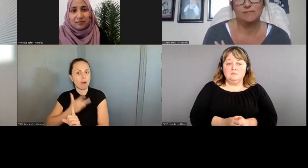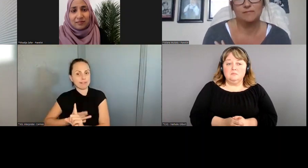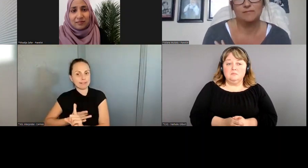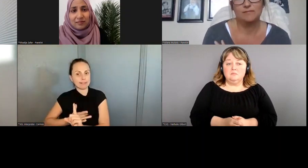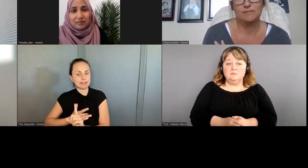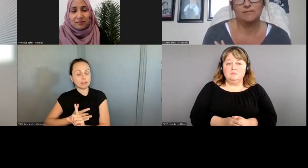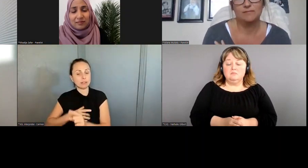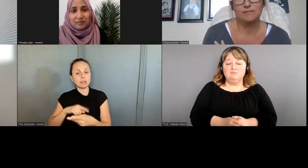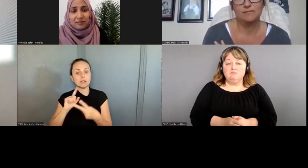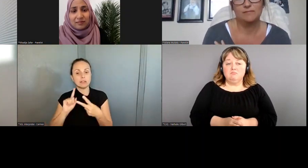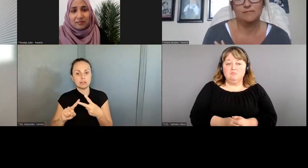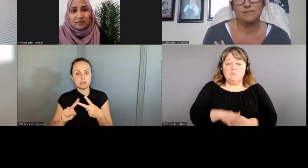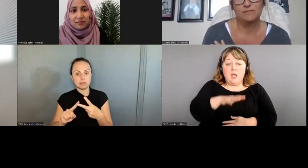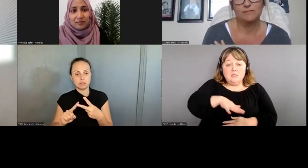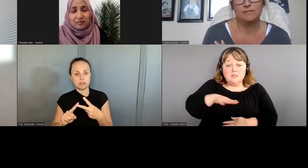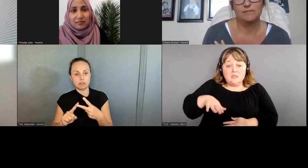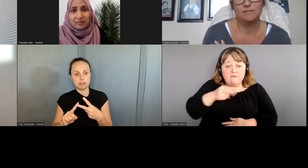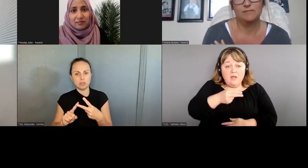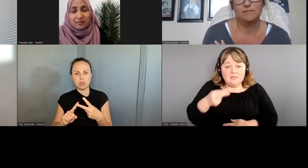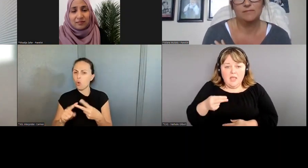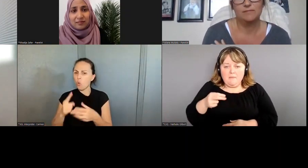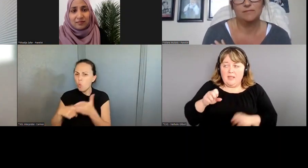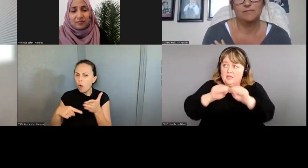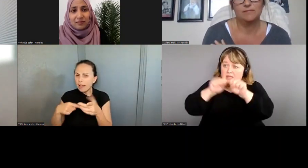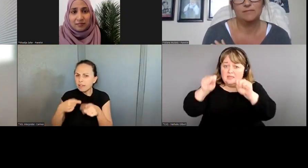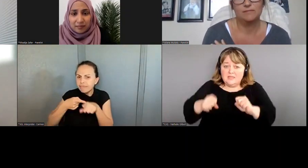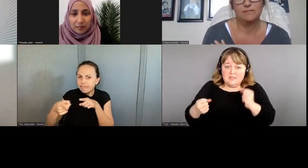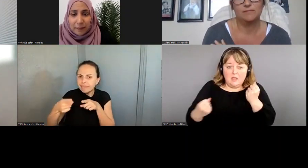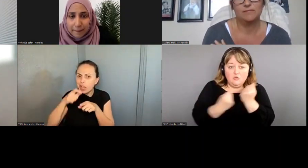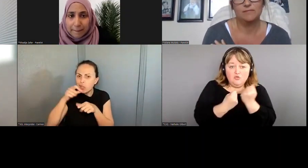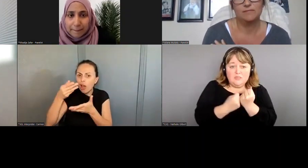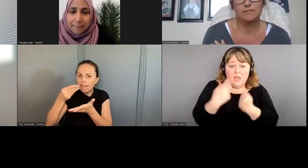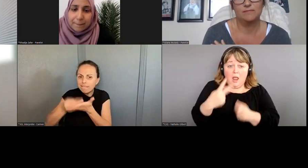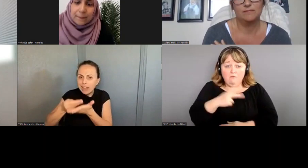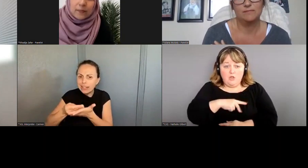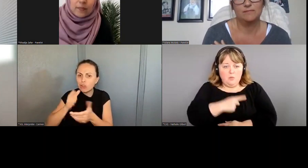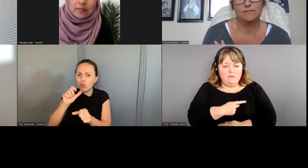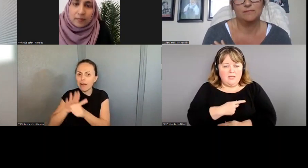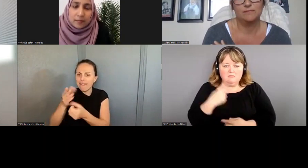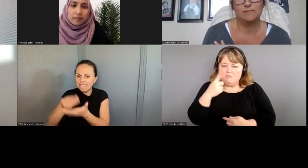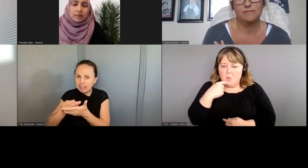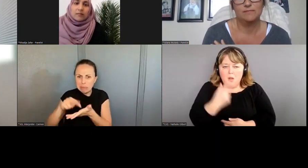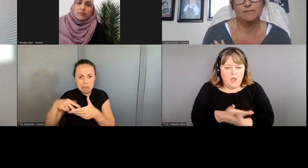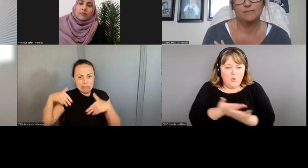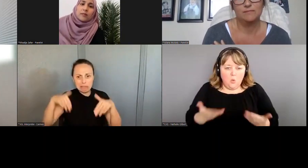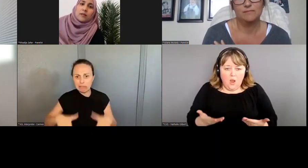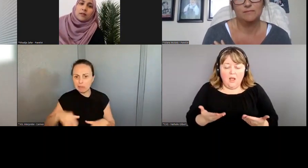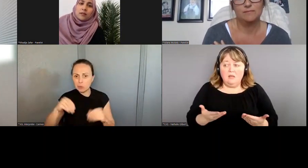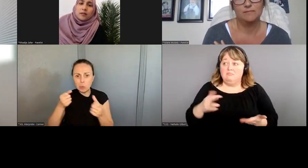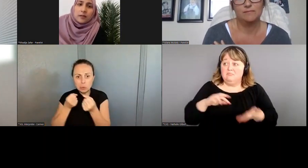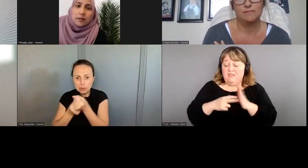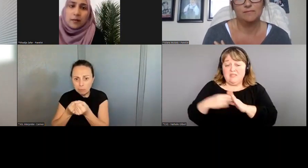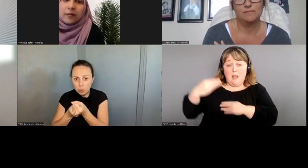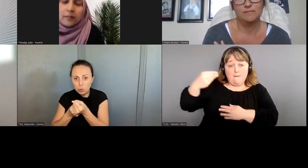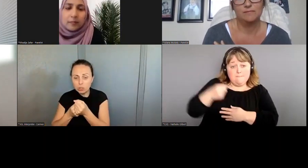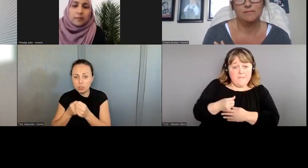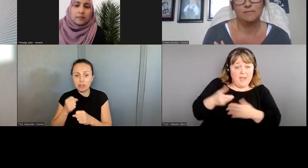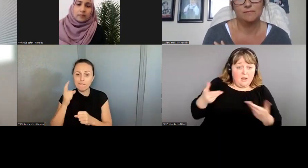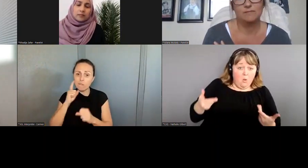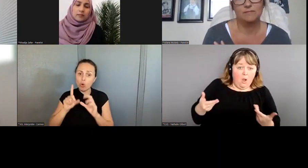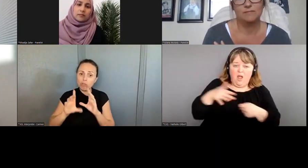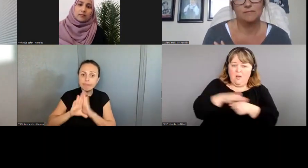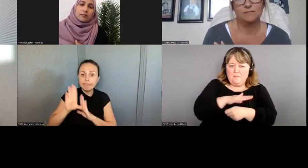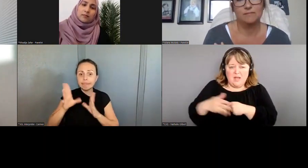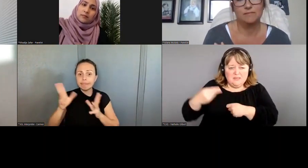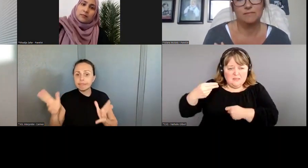specific areas are not funded or underfunded, leaving you without support needed to thrive, or